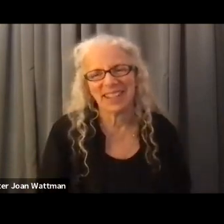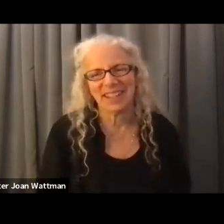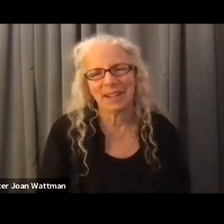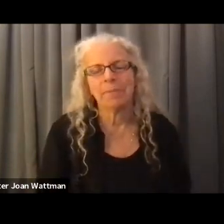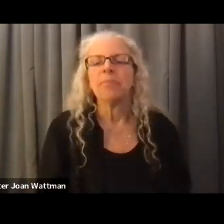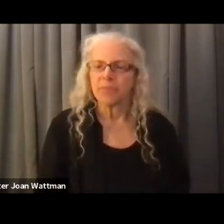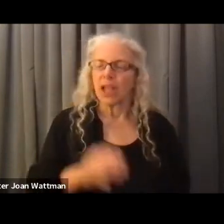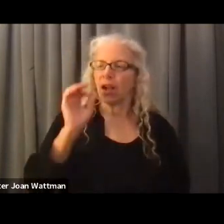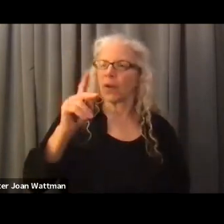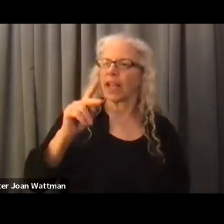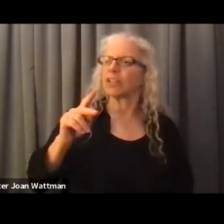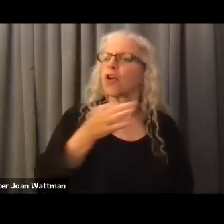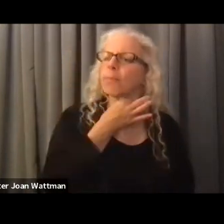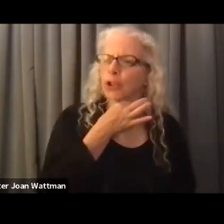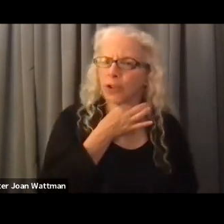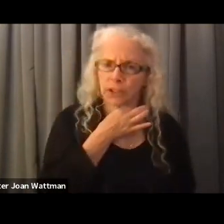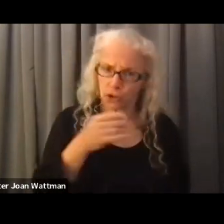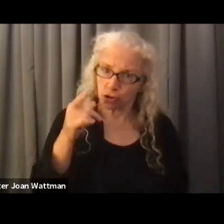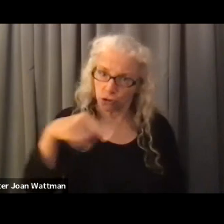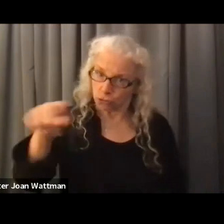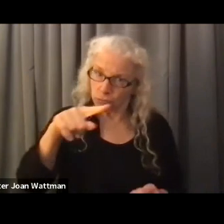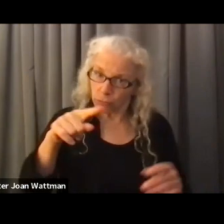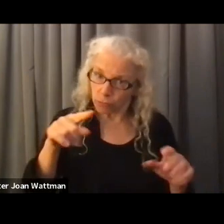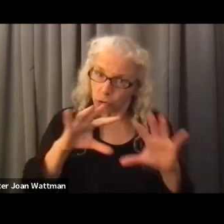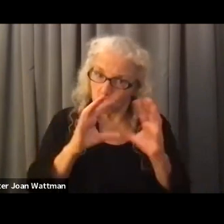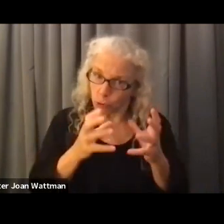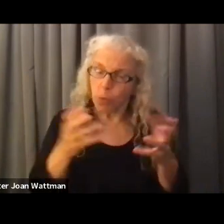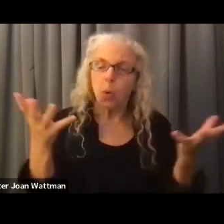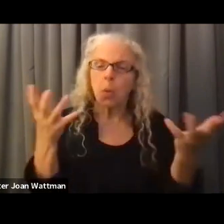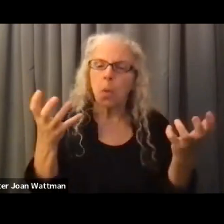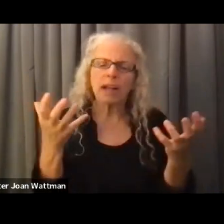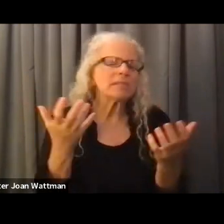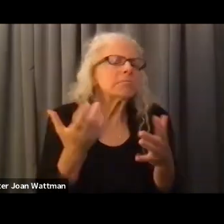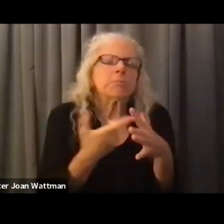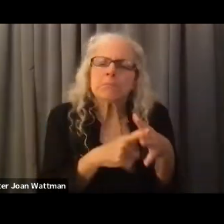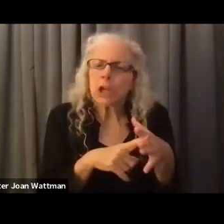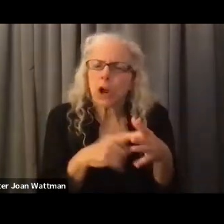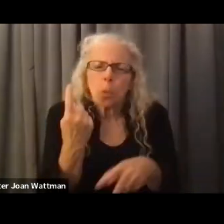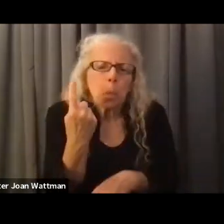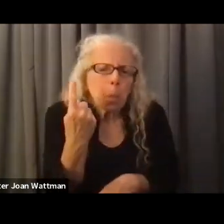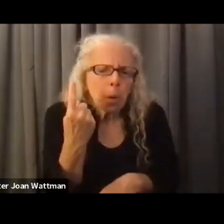So would this group like to proceed with starting with one